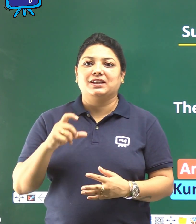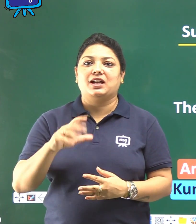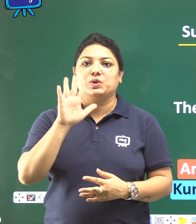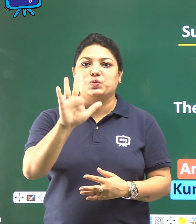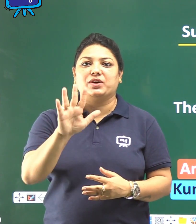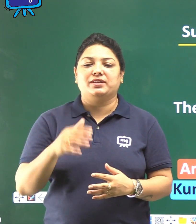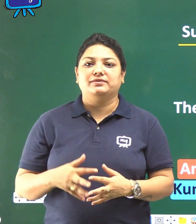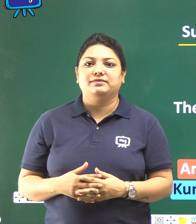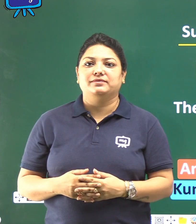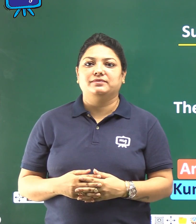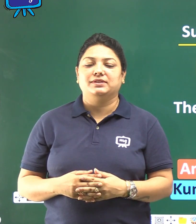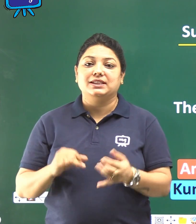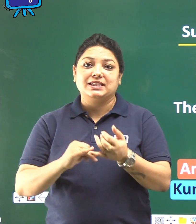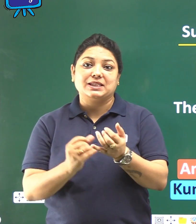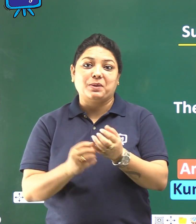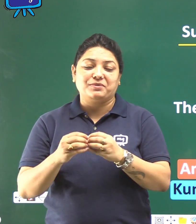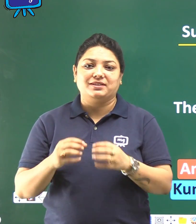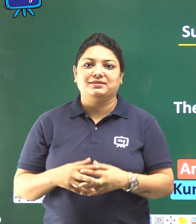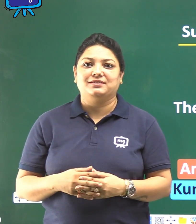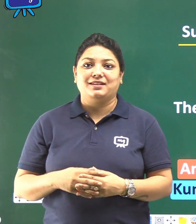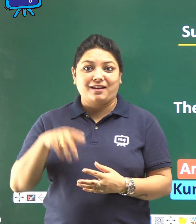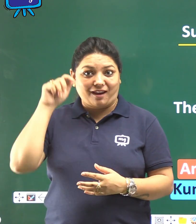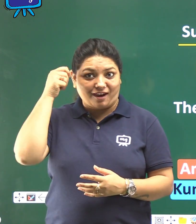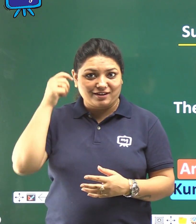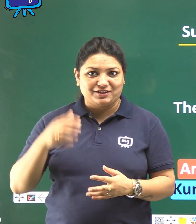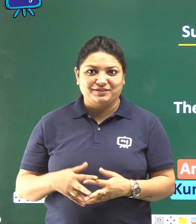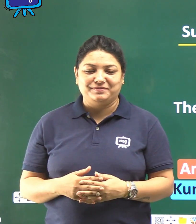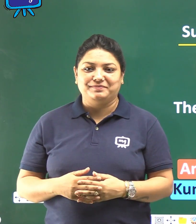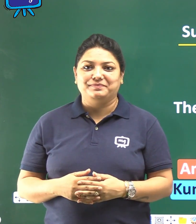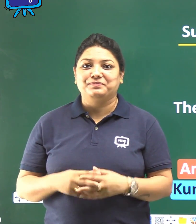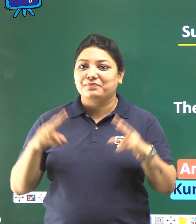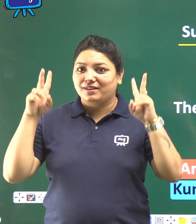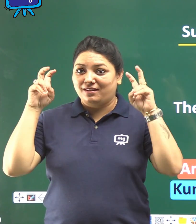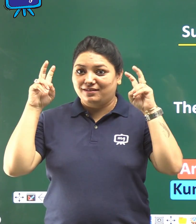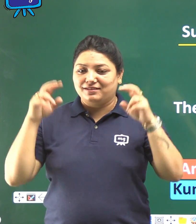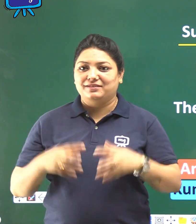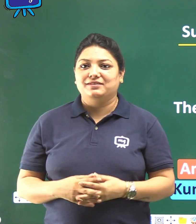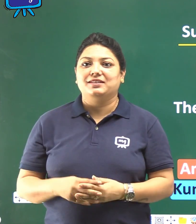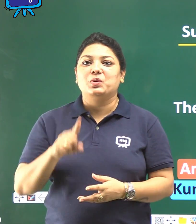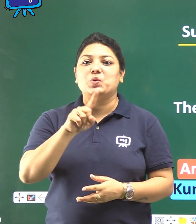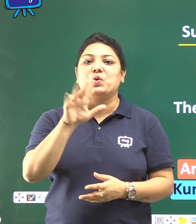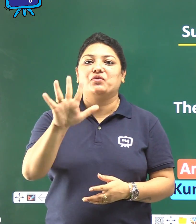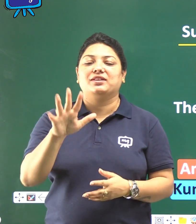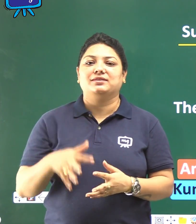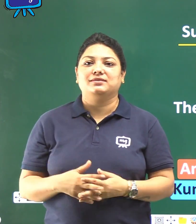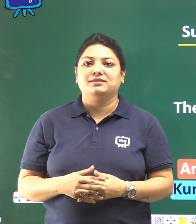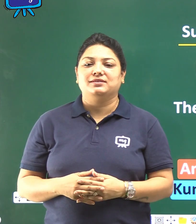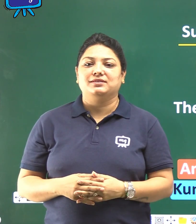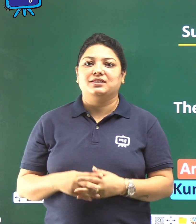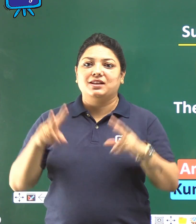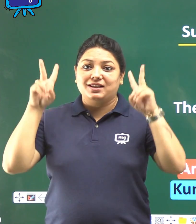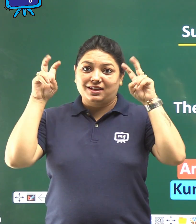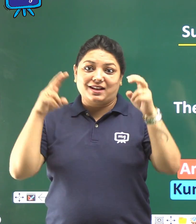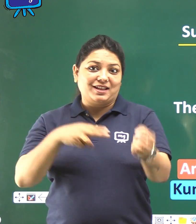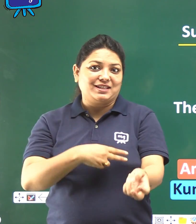5, subject English, lesson 15. The